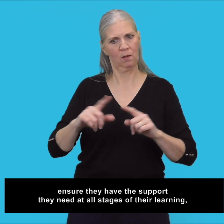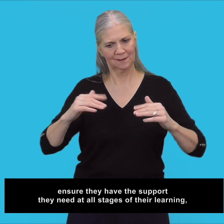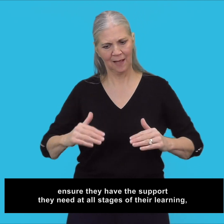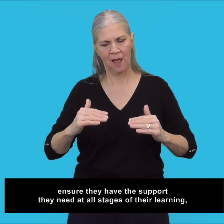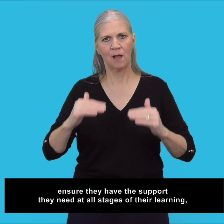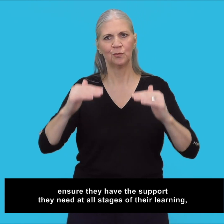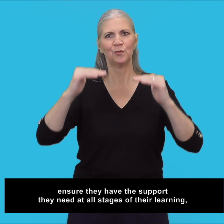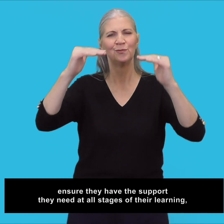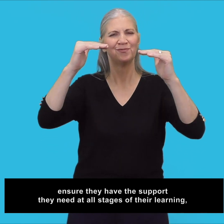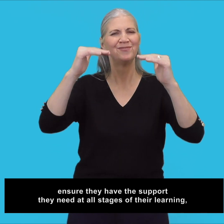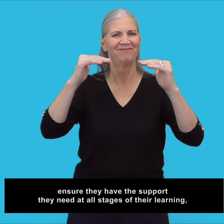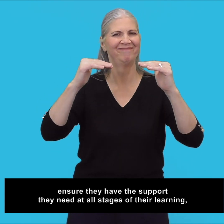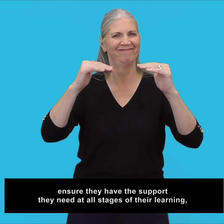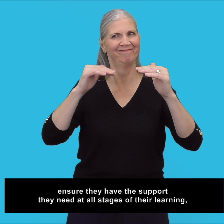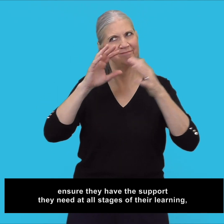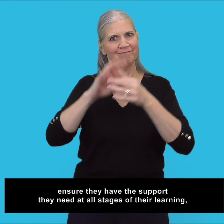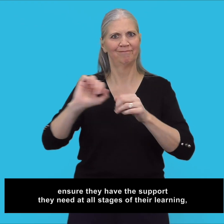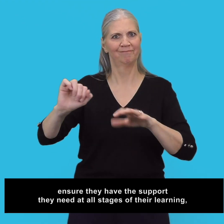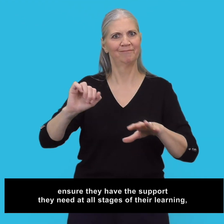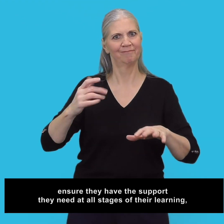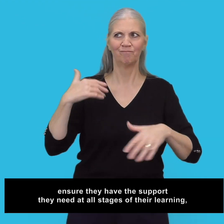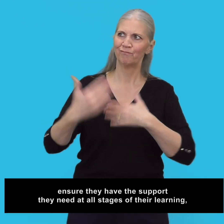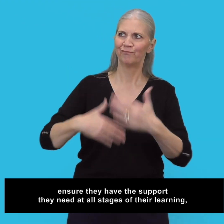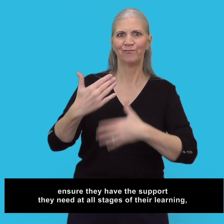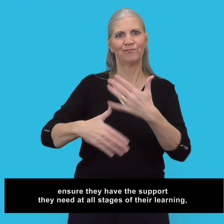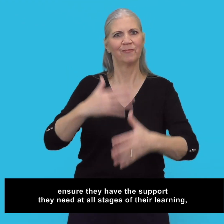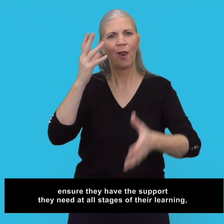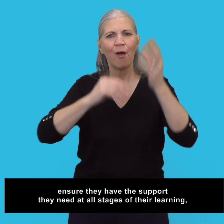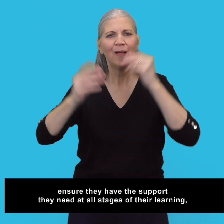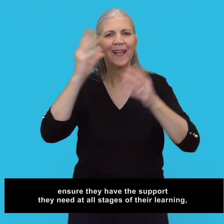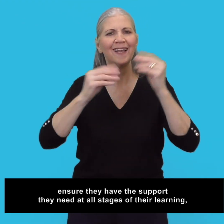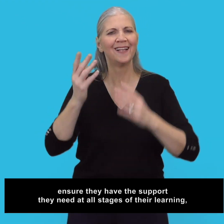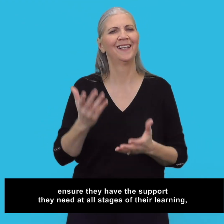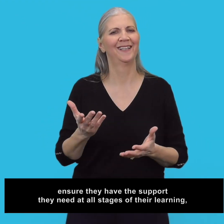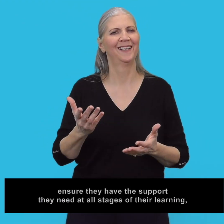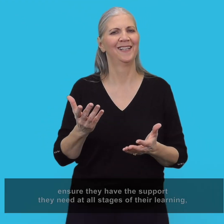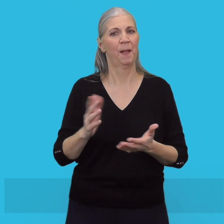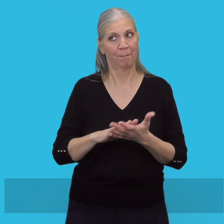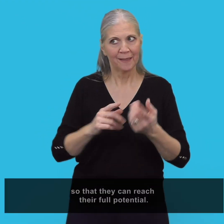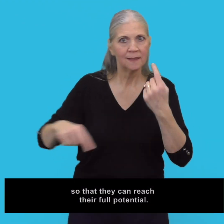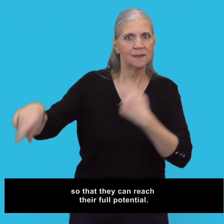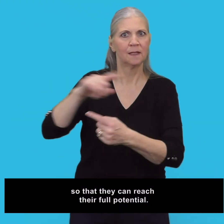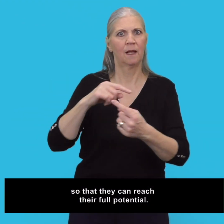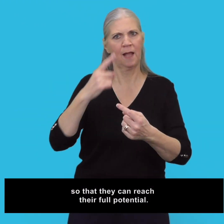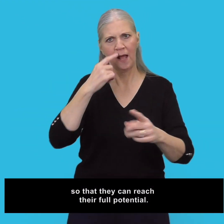learning so that they can reach their full potential.